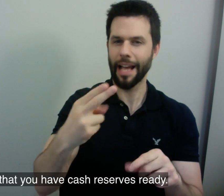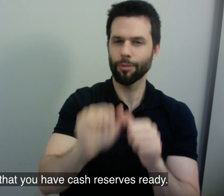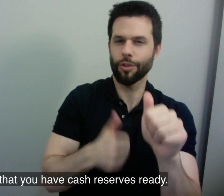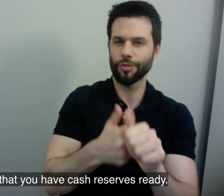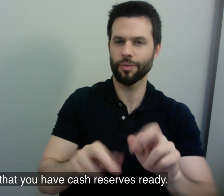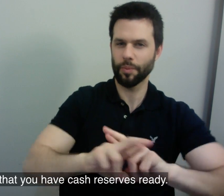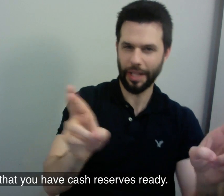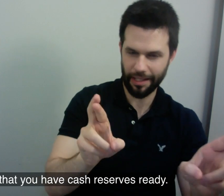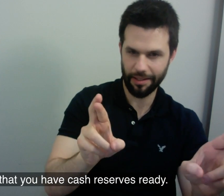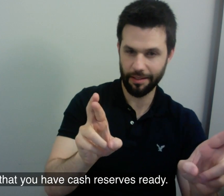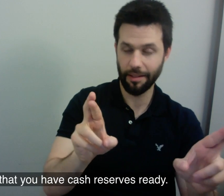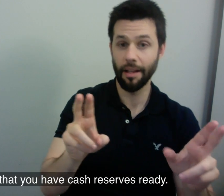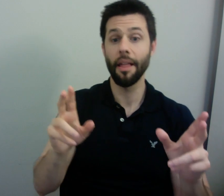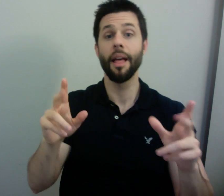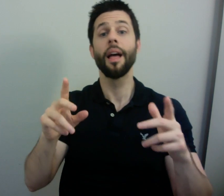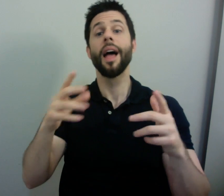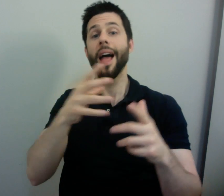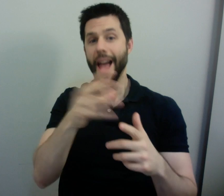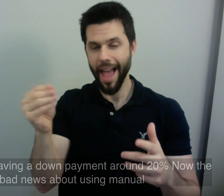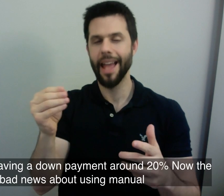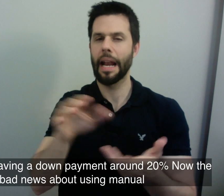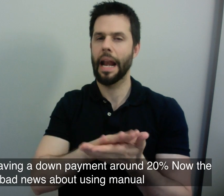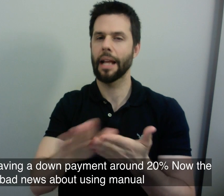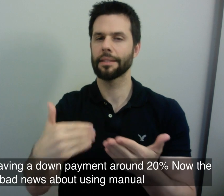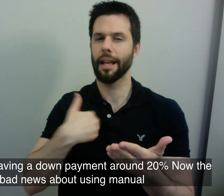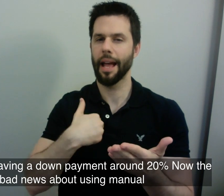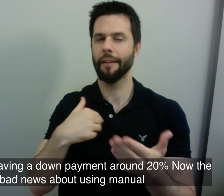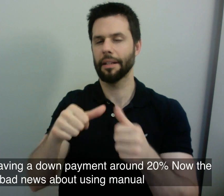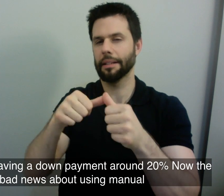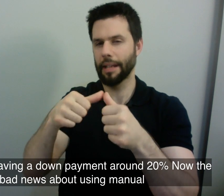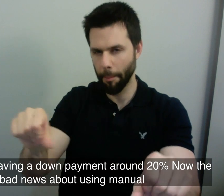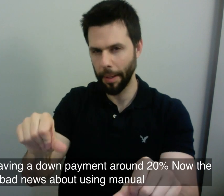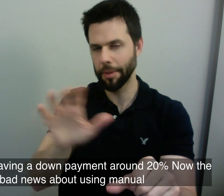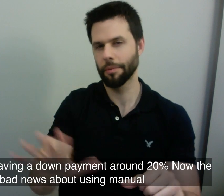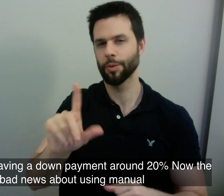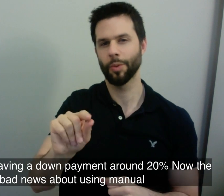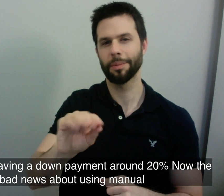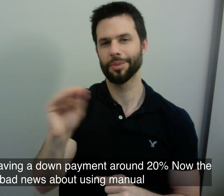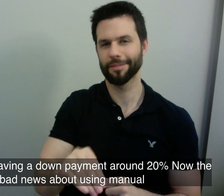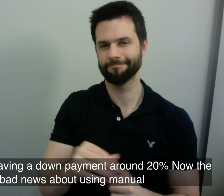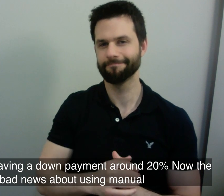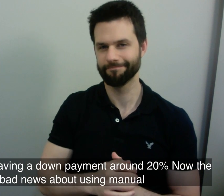you have cash reserves ready, and as well having a down payment around